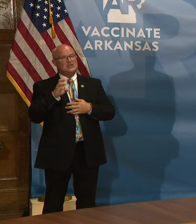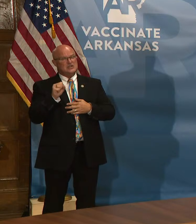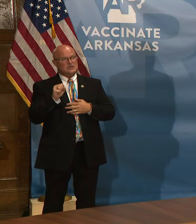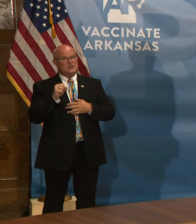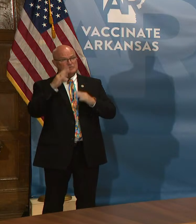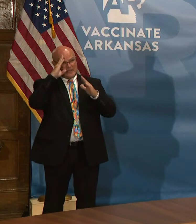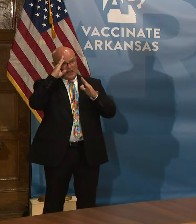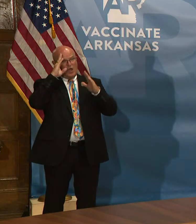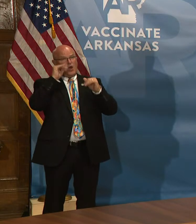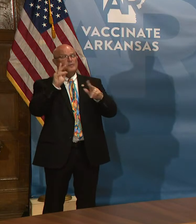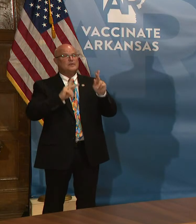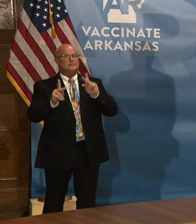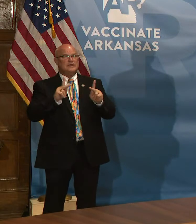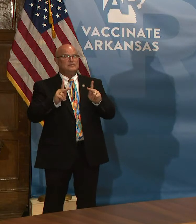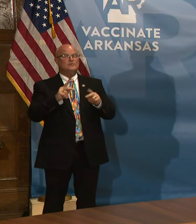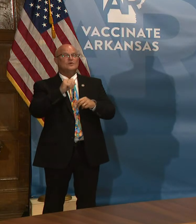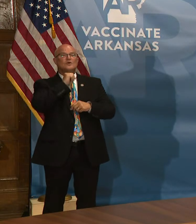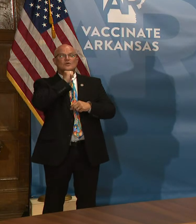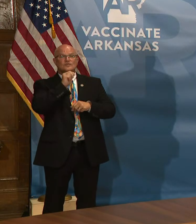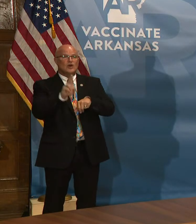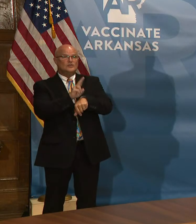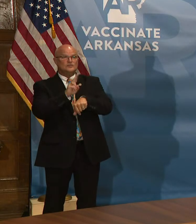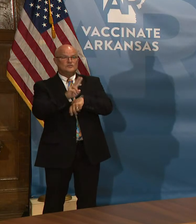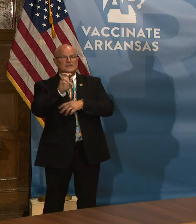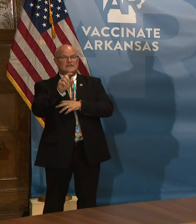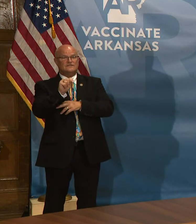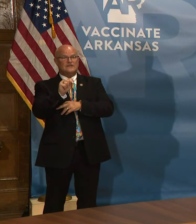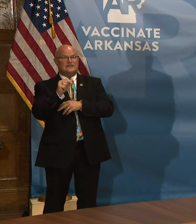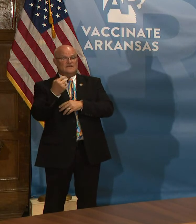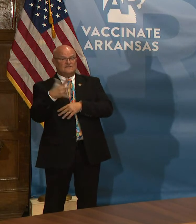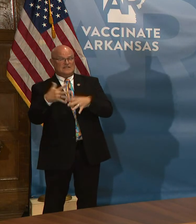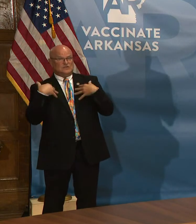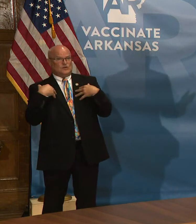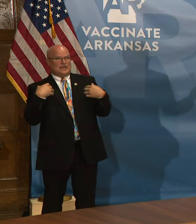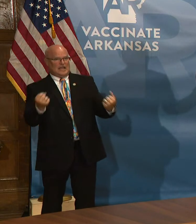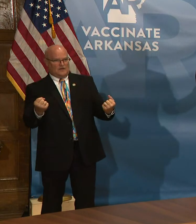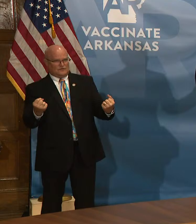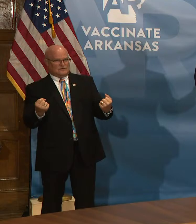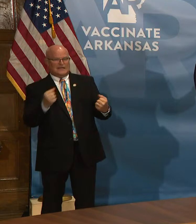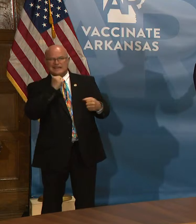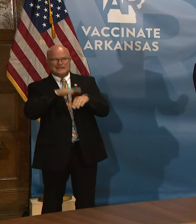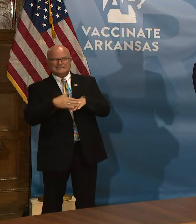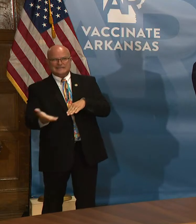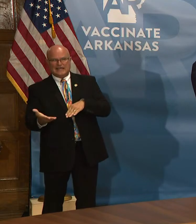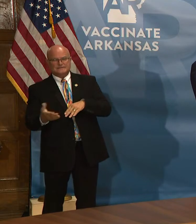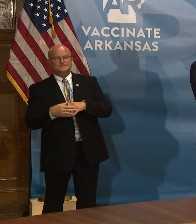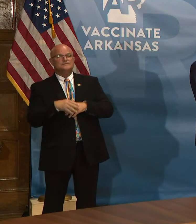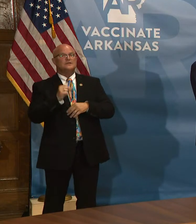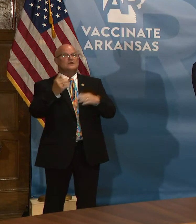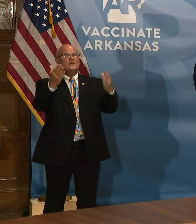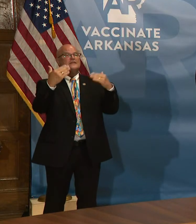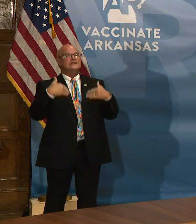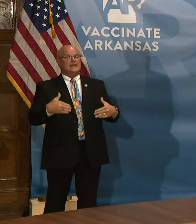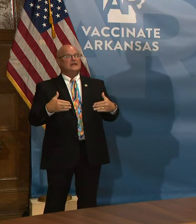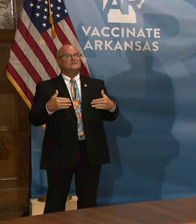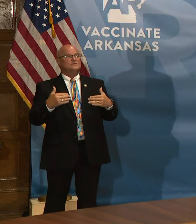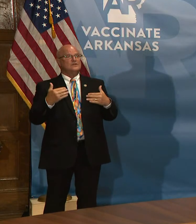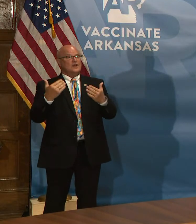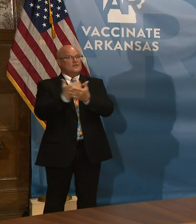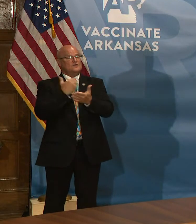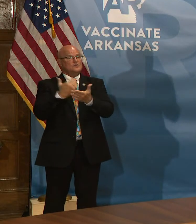I hope that those that are off ventilators have recovered from that. if you look at the next one, the